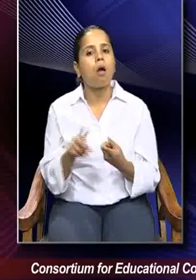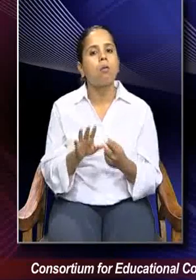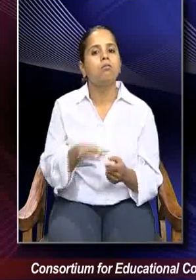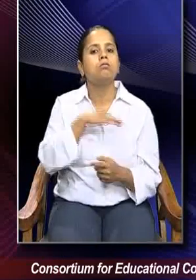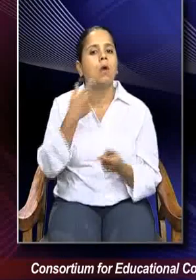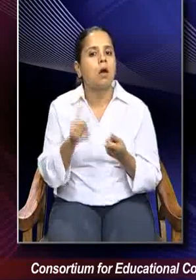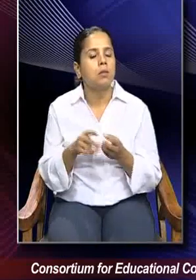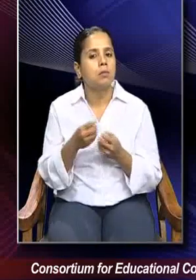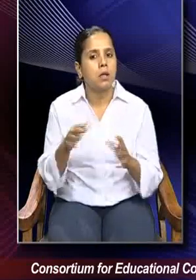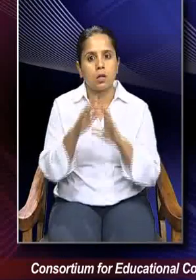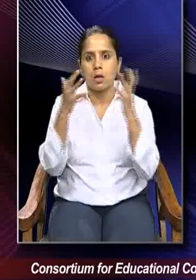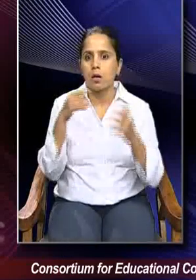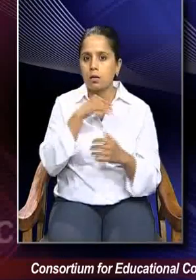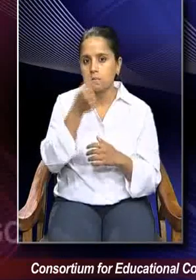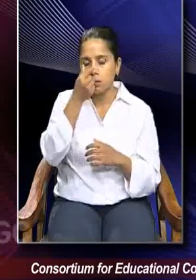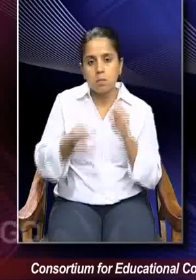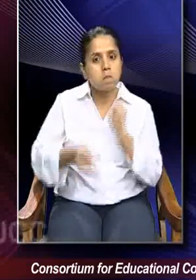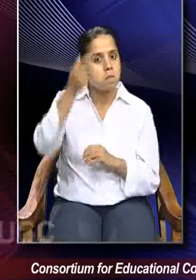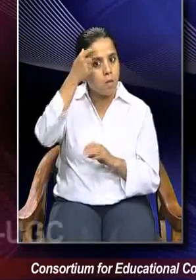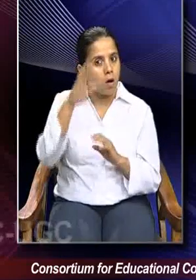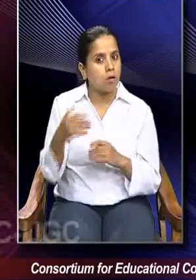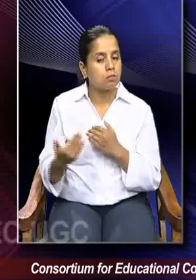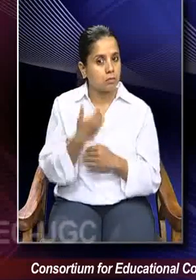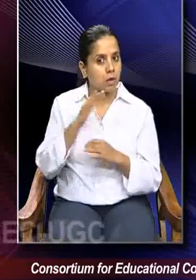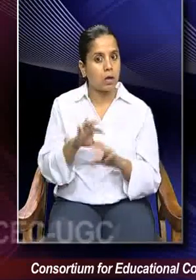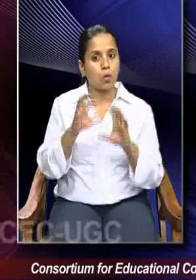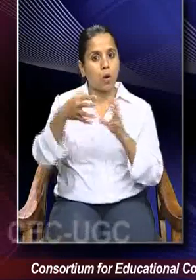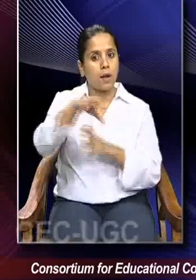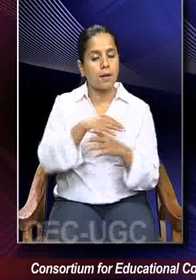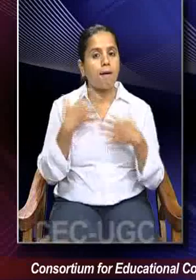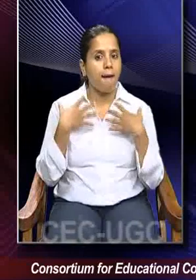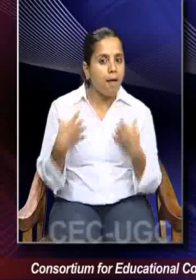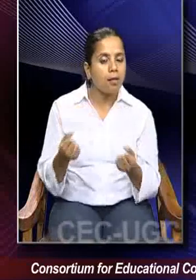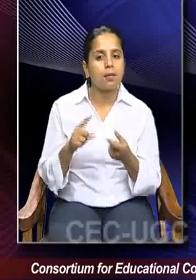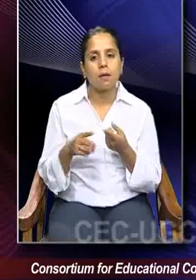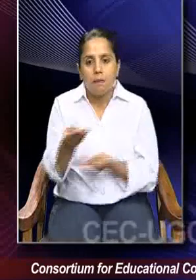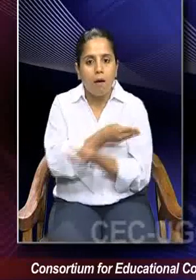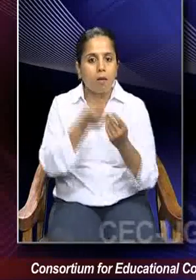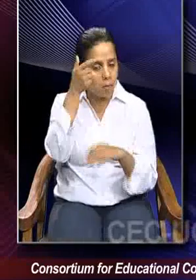the highest in the world, posing a threat to countries' health and economy.